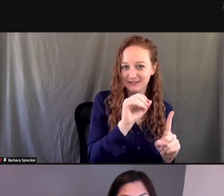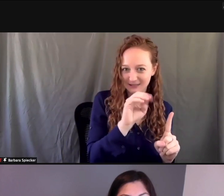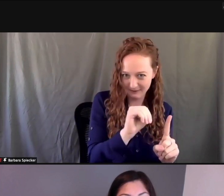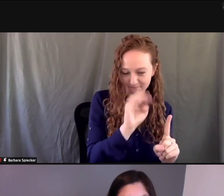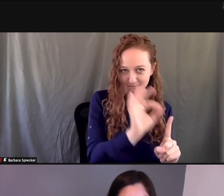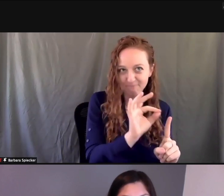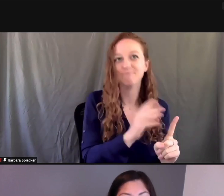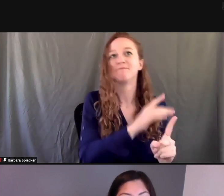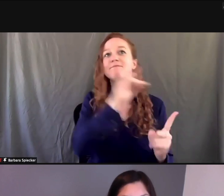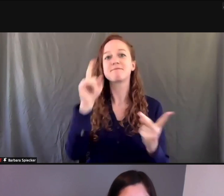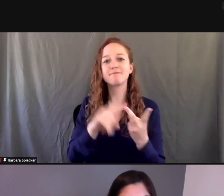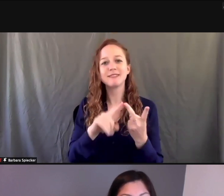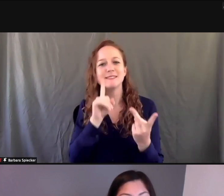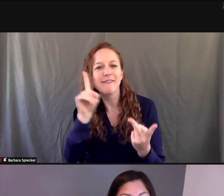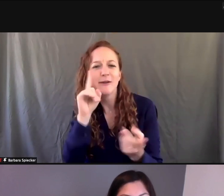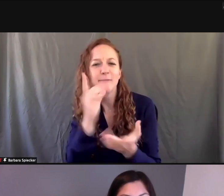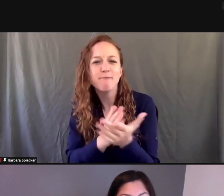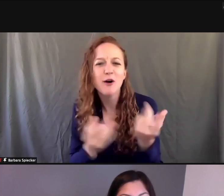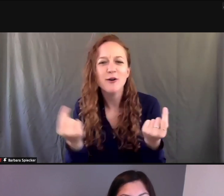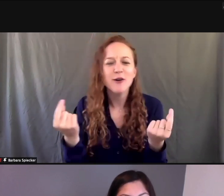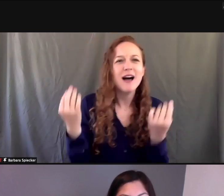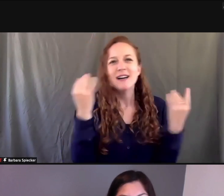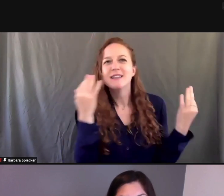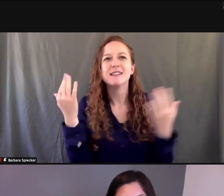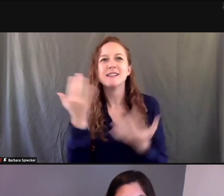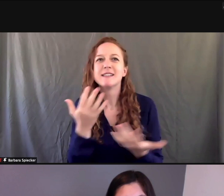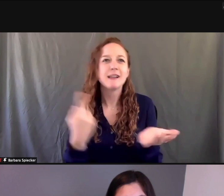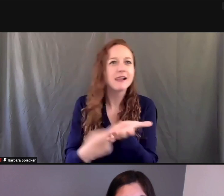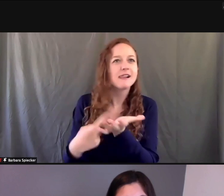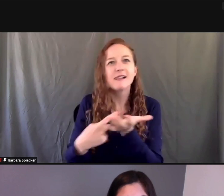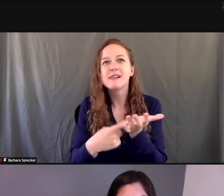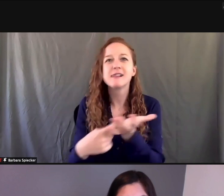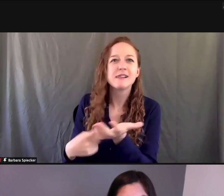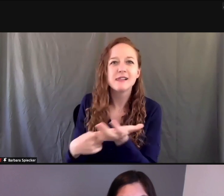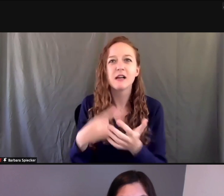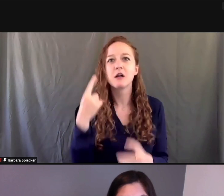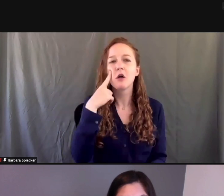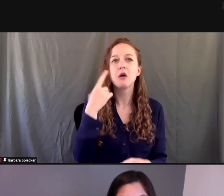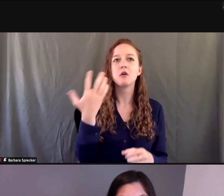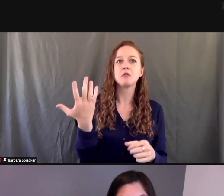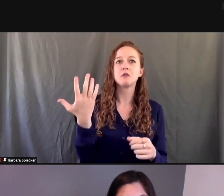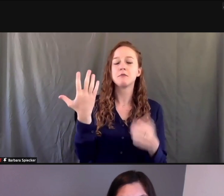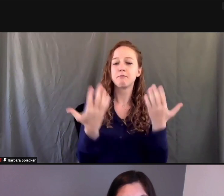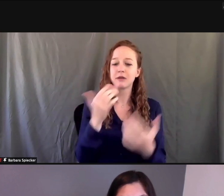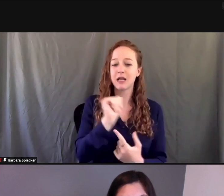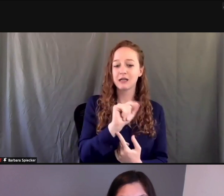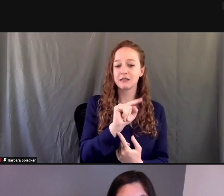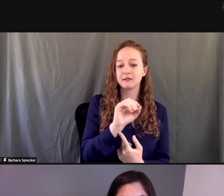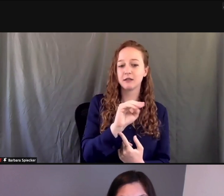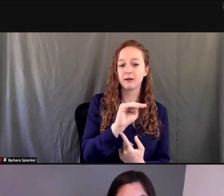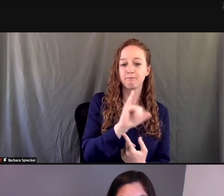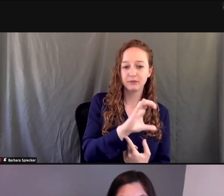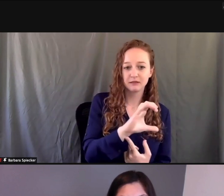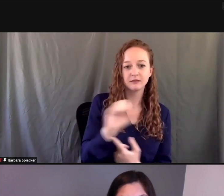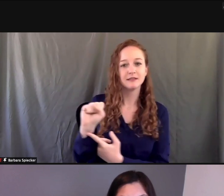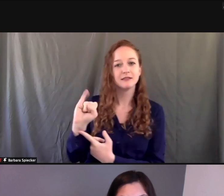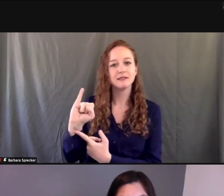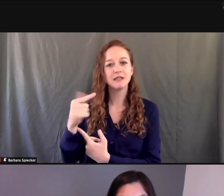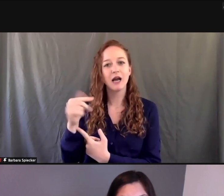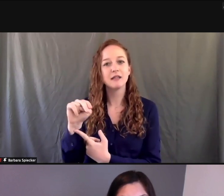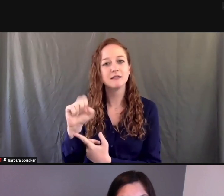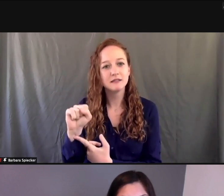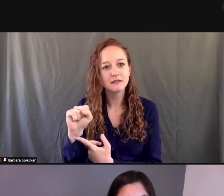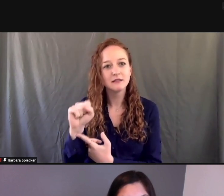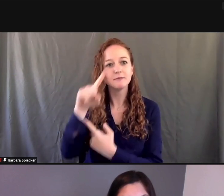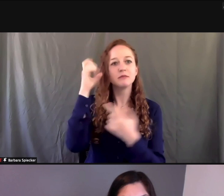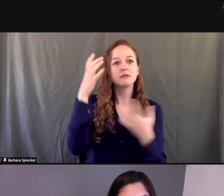and moth, reflecting deaf people tend to flock together towards the light. You know, in the kitchen, moths tend to be drawn to light. So it was